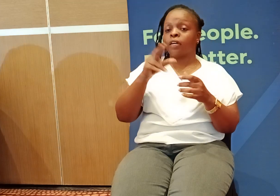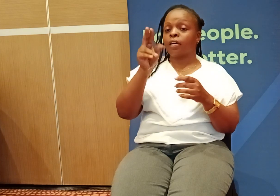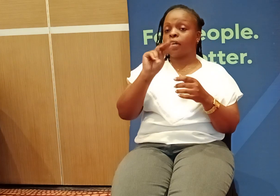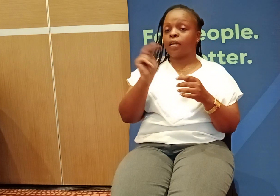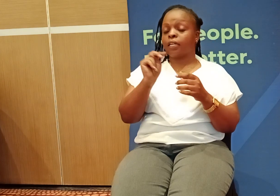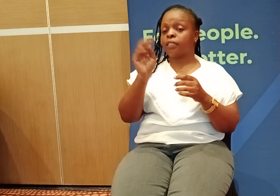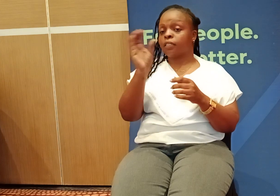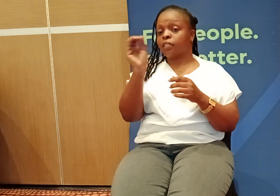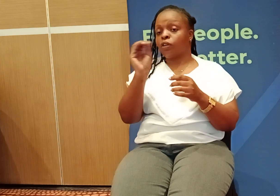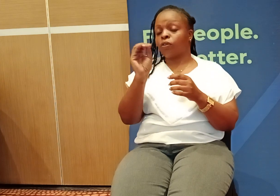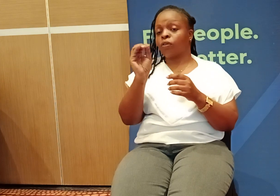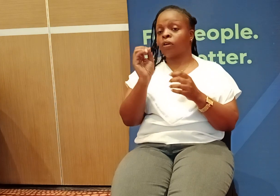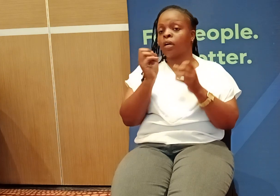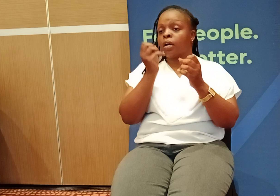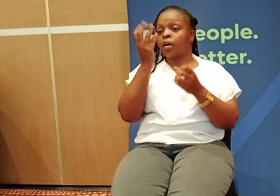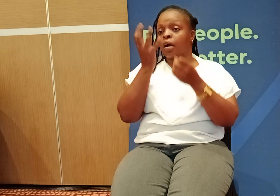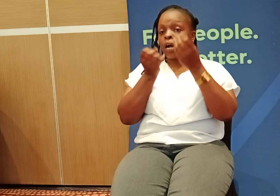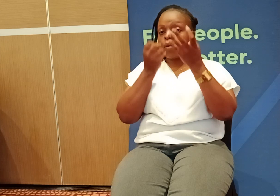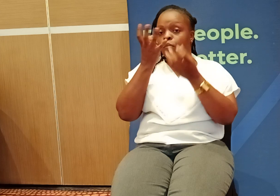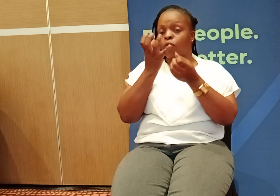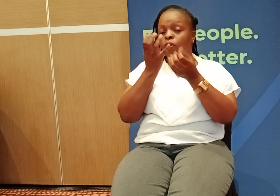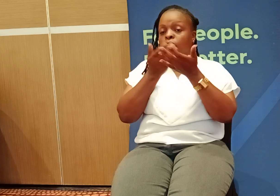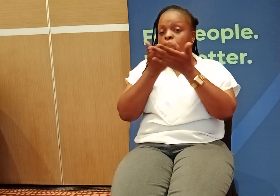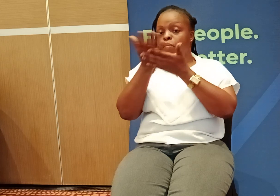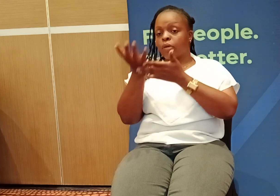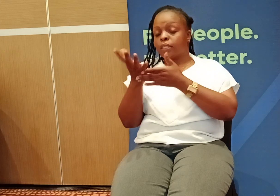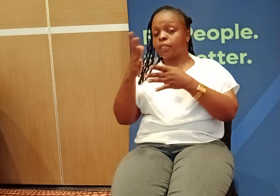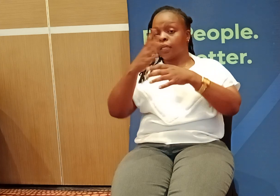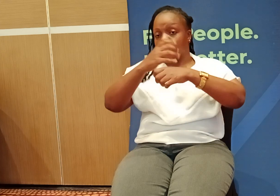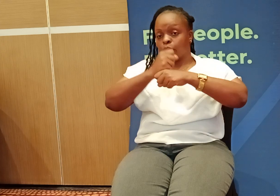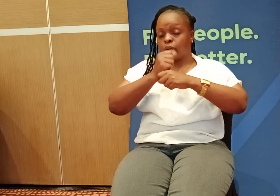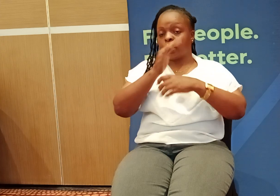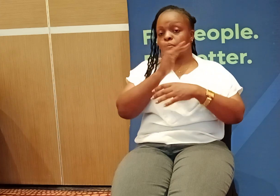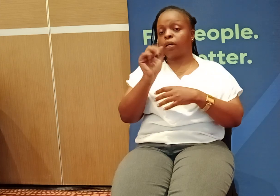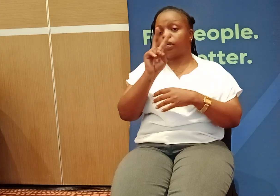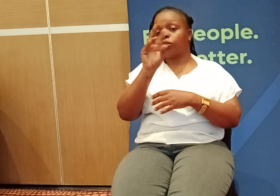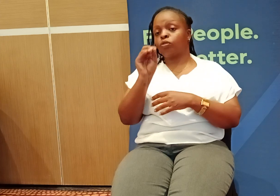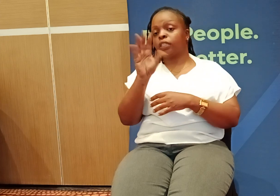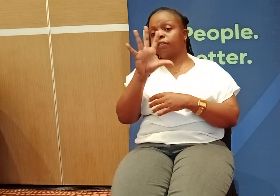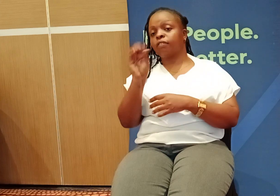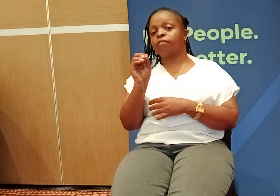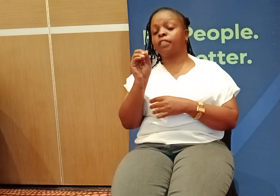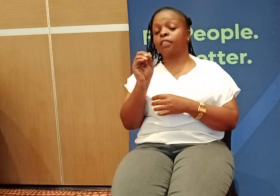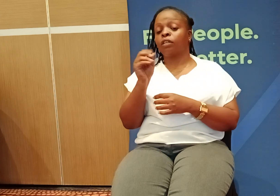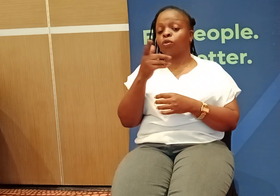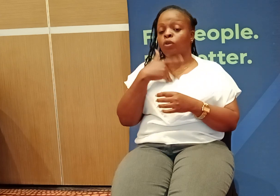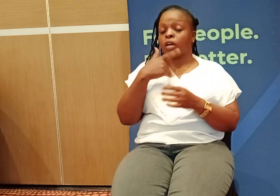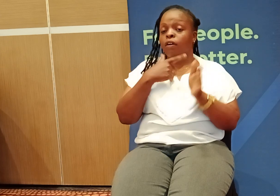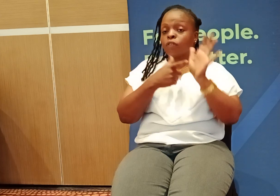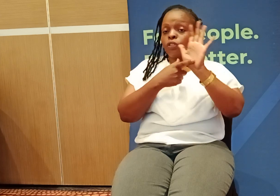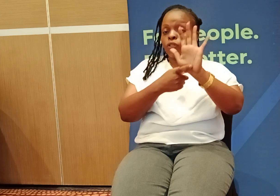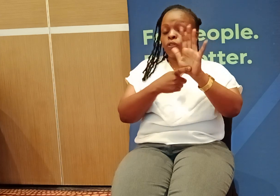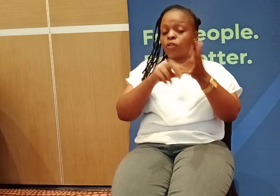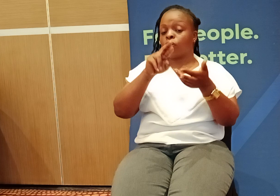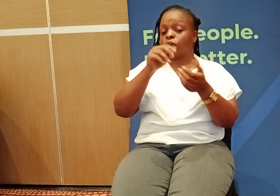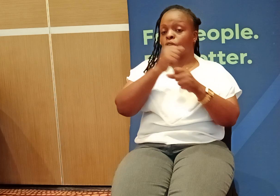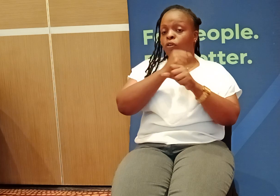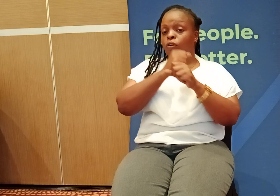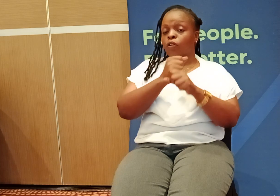carbon emitting company as a carbon emitting company by 2050. We've screened loans of 1.1 trillion.